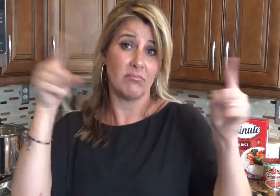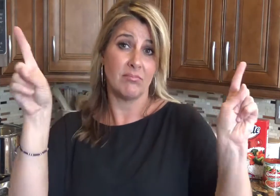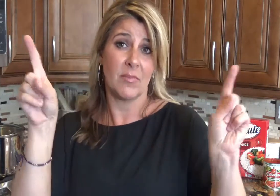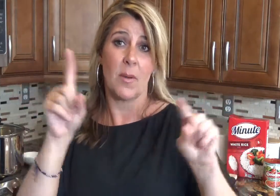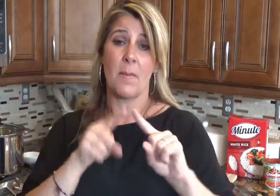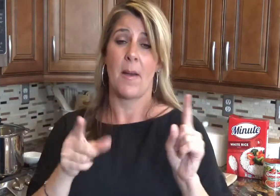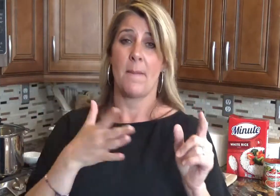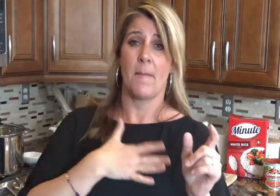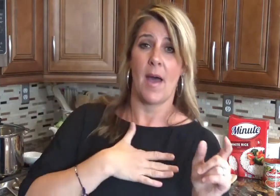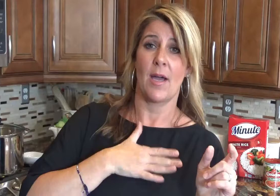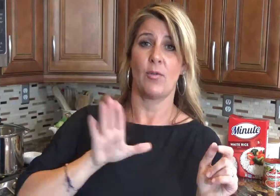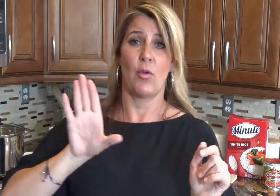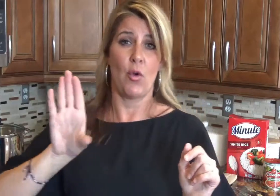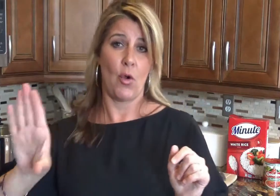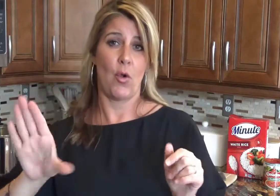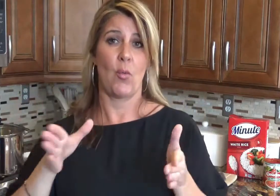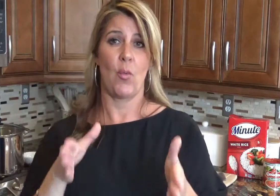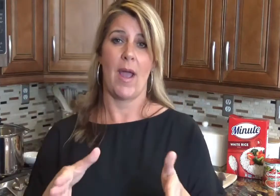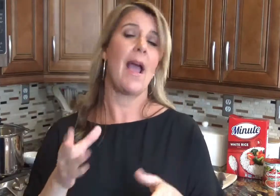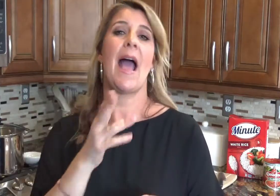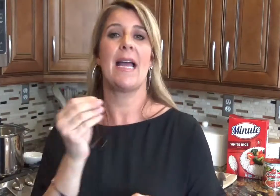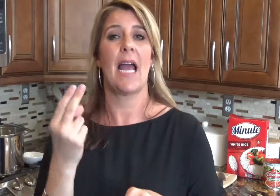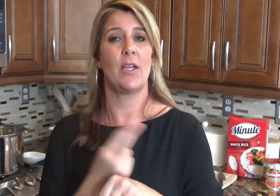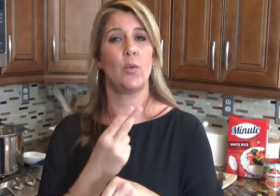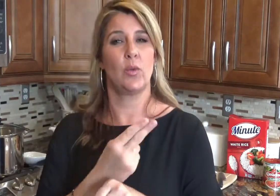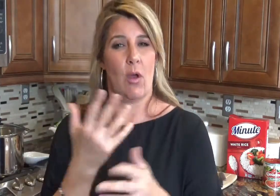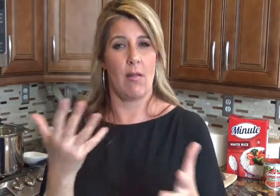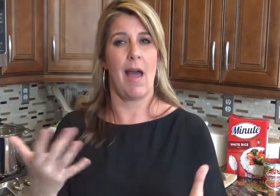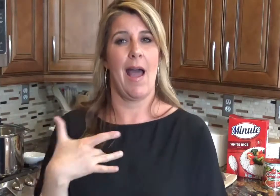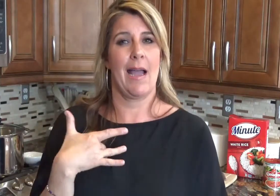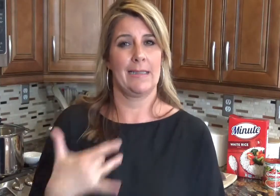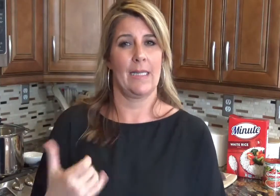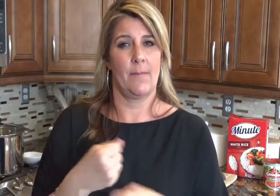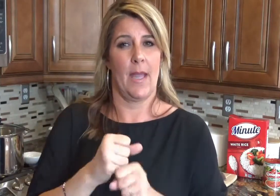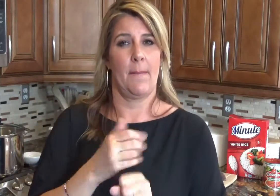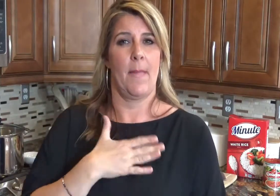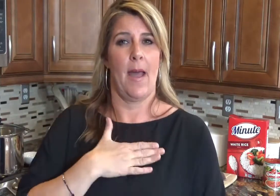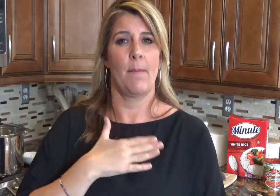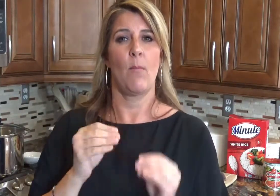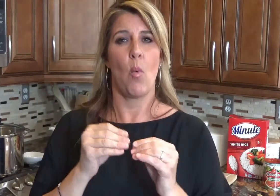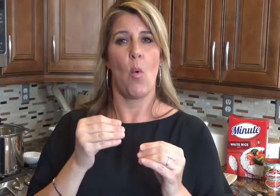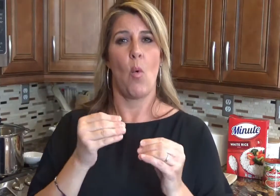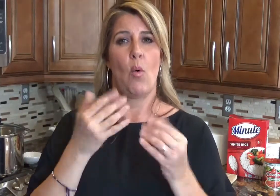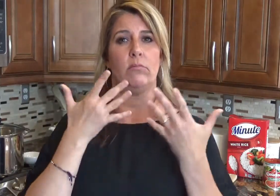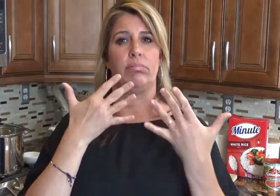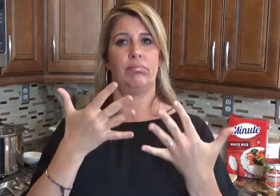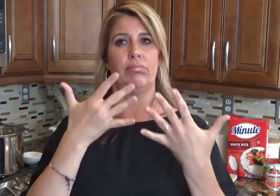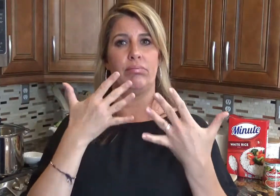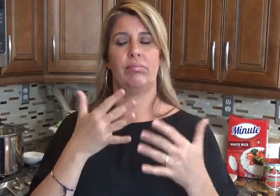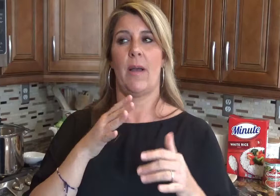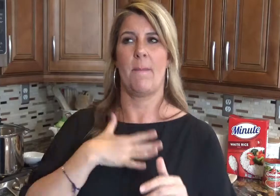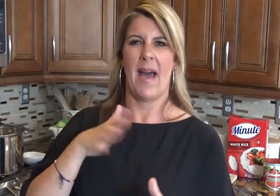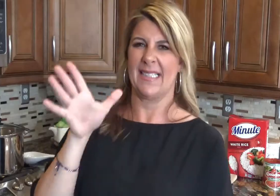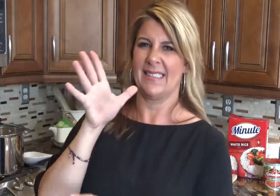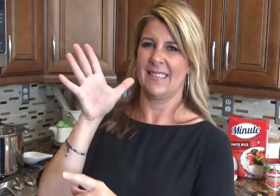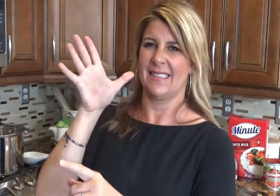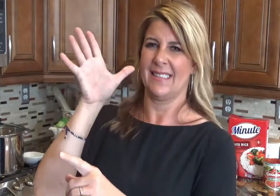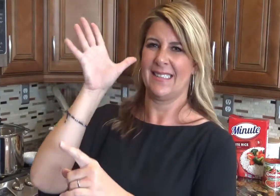of them have the end result, which is the same as a spice, but I usually make mine a bit more spicy than theirs.